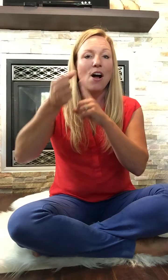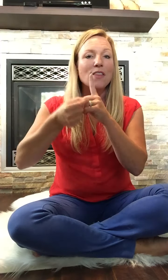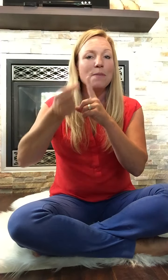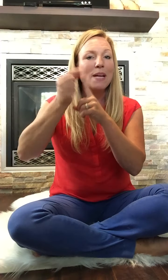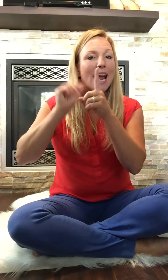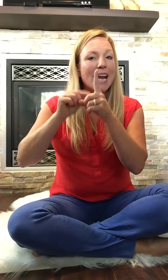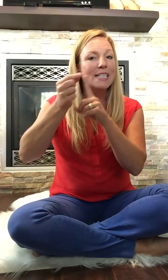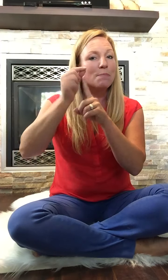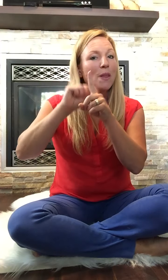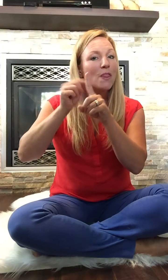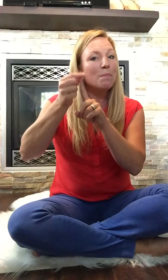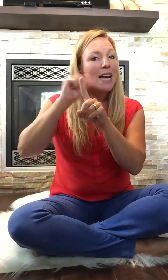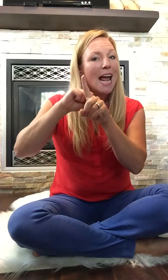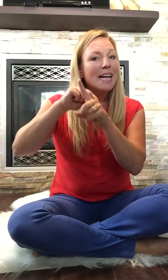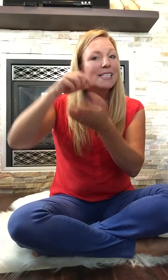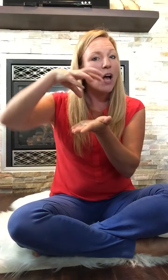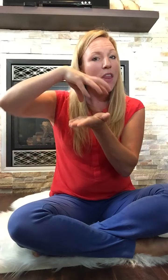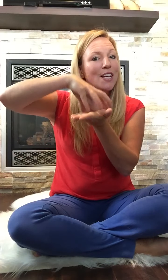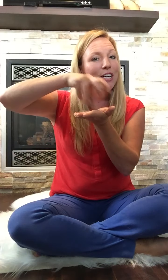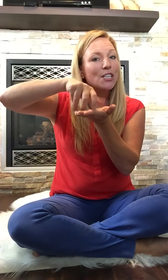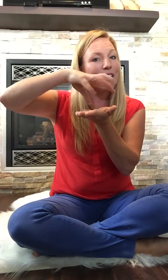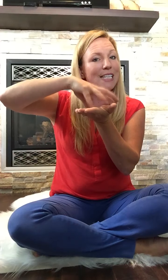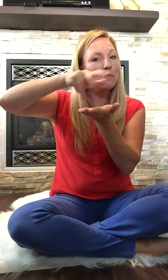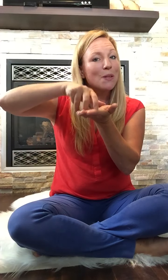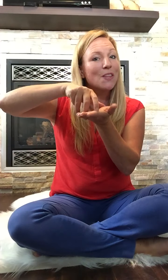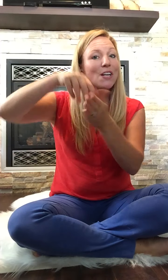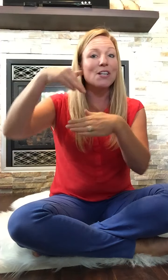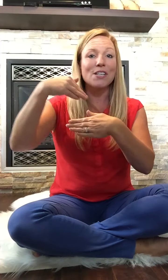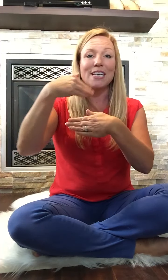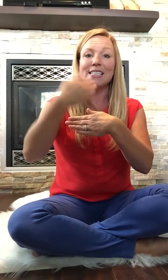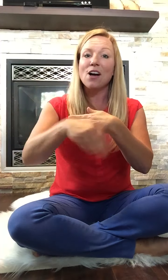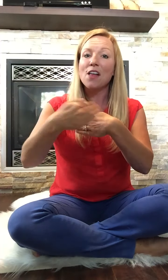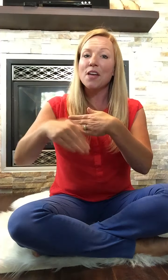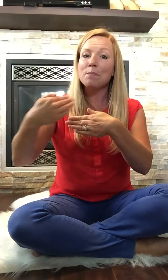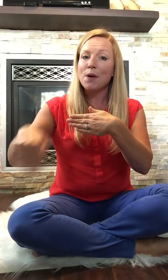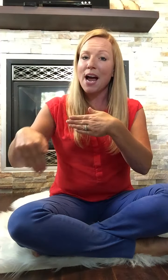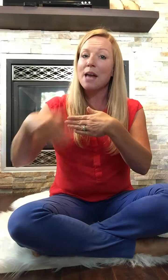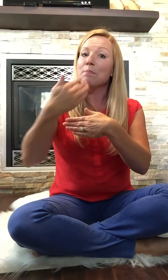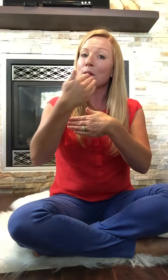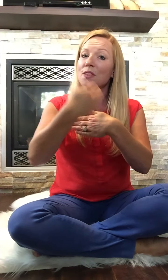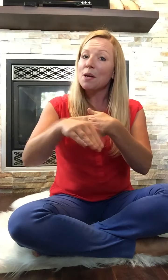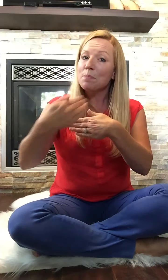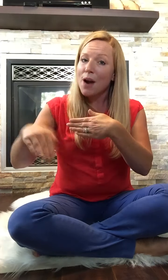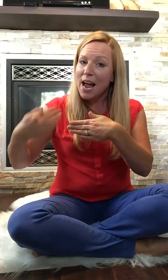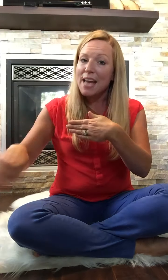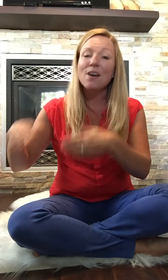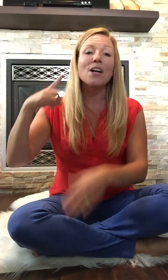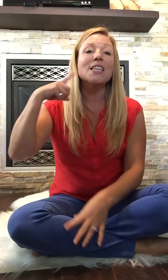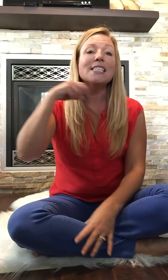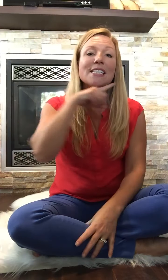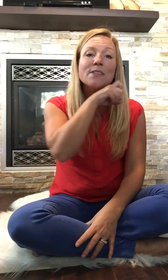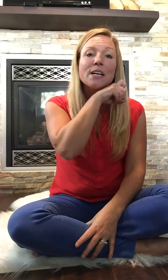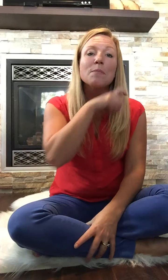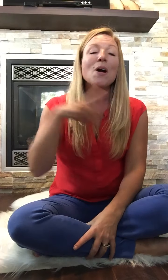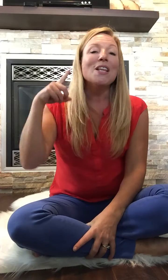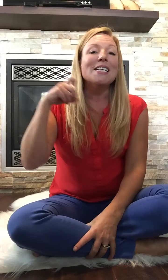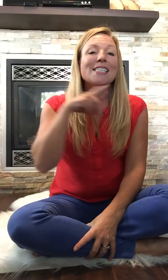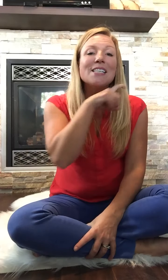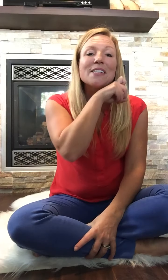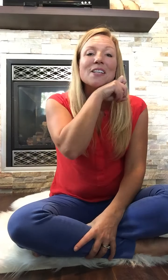on the bananas. Put the bananas on the cookies. Put the cookies on the bread. Put the bread on the cereal. Put the cereal